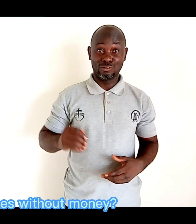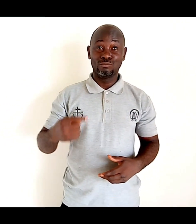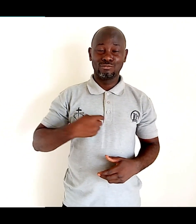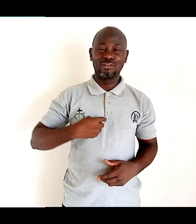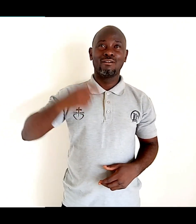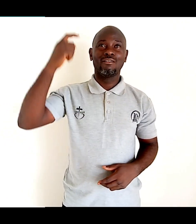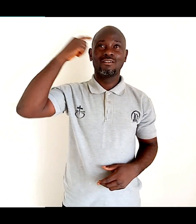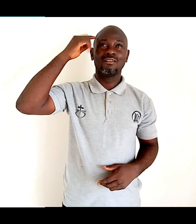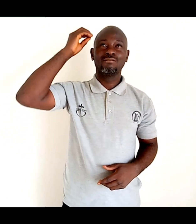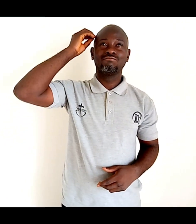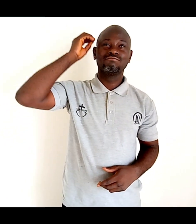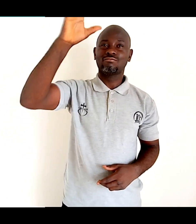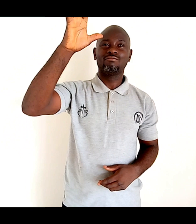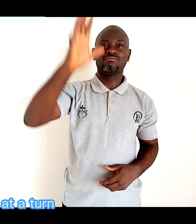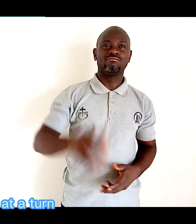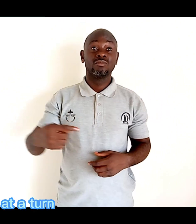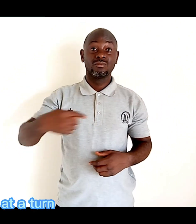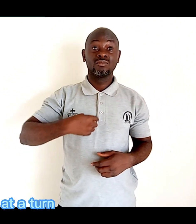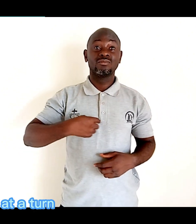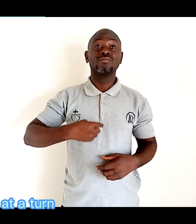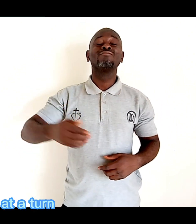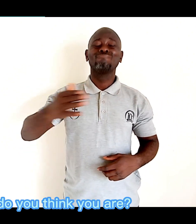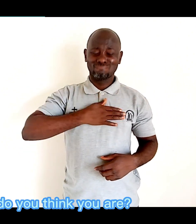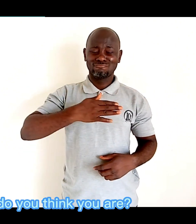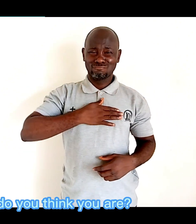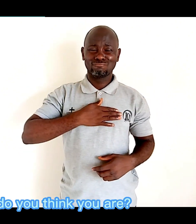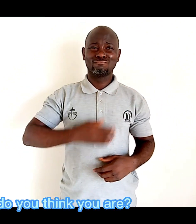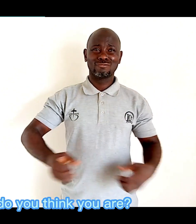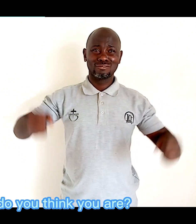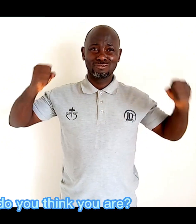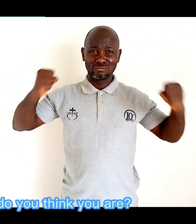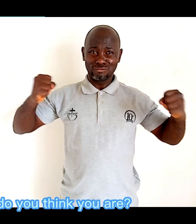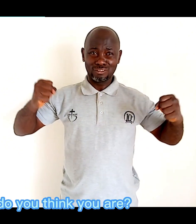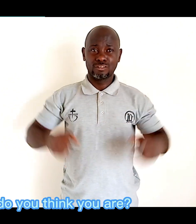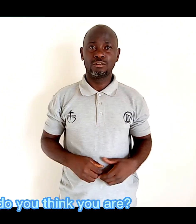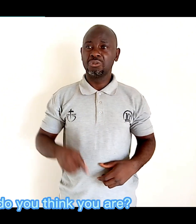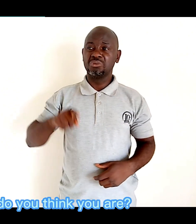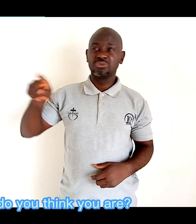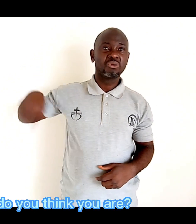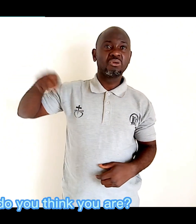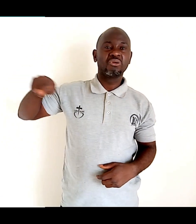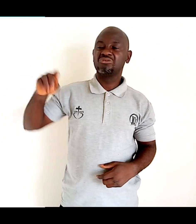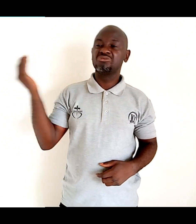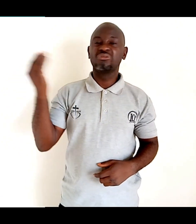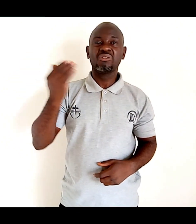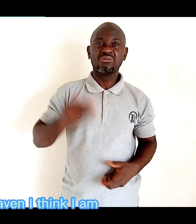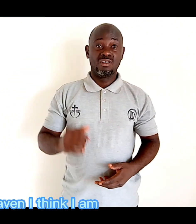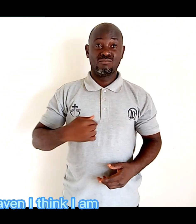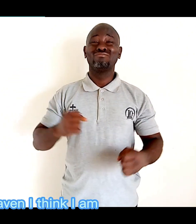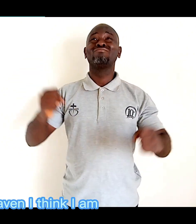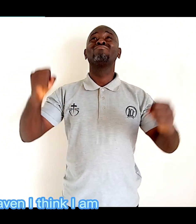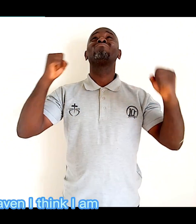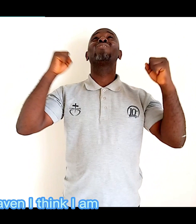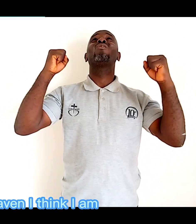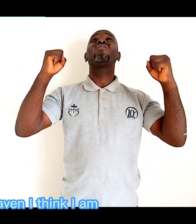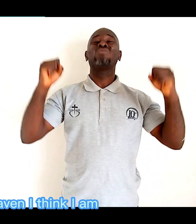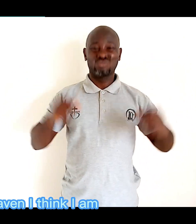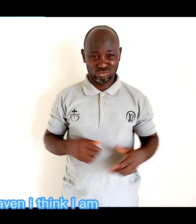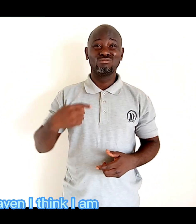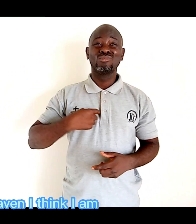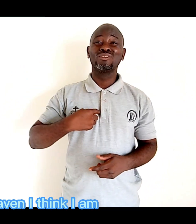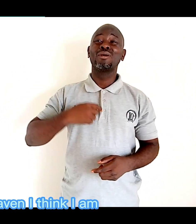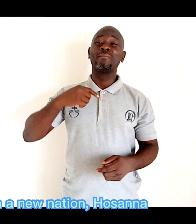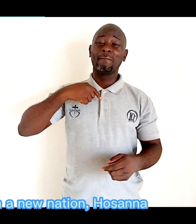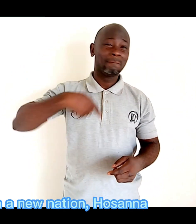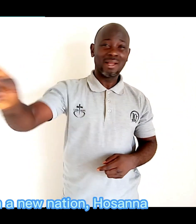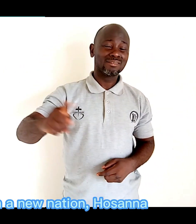money? When I speak out of turn, they ask me, who the hell do you think you are? I tell you who the heaven I think